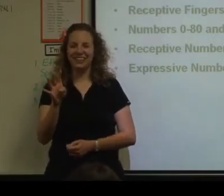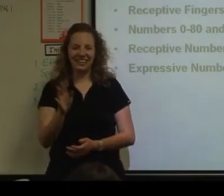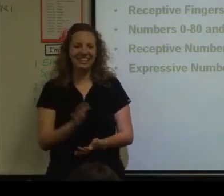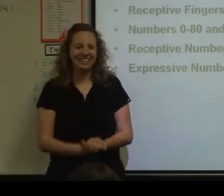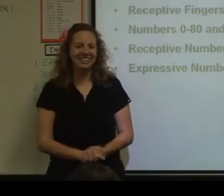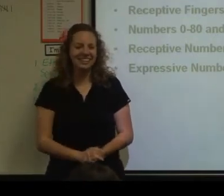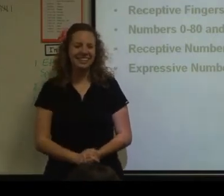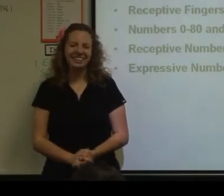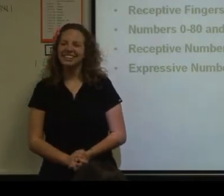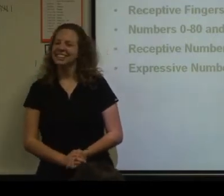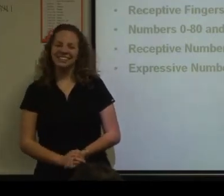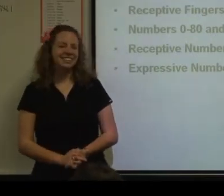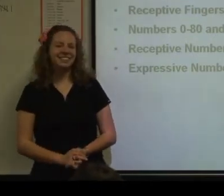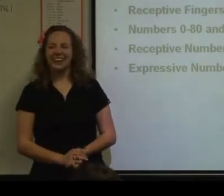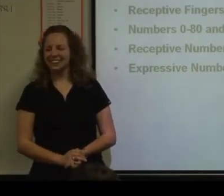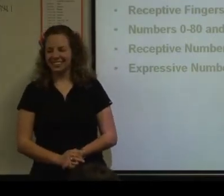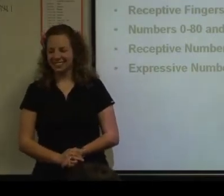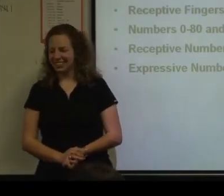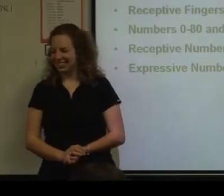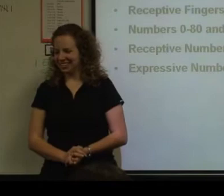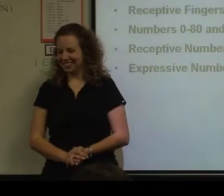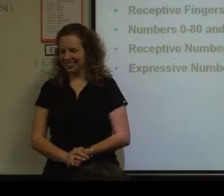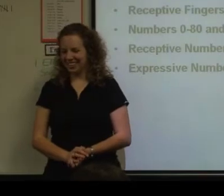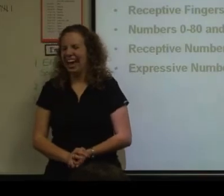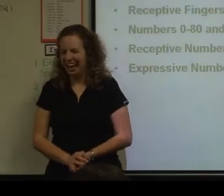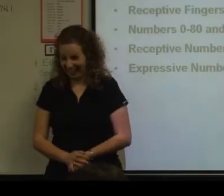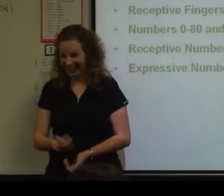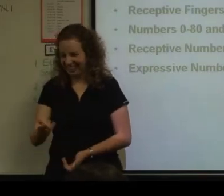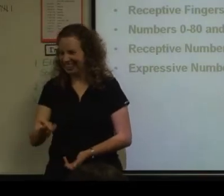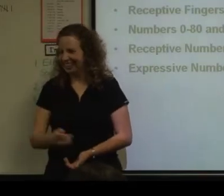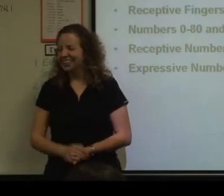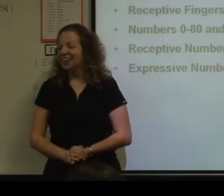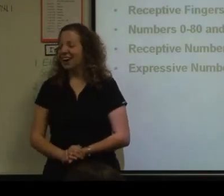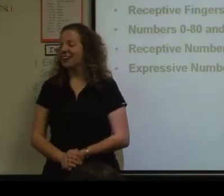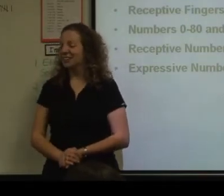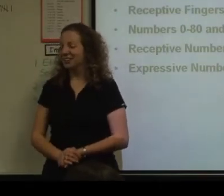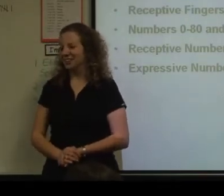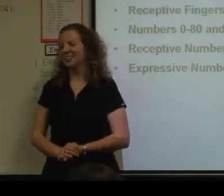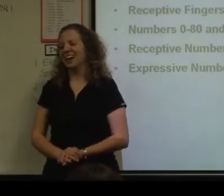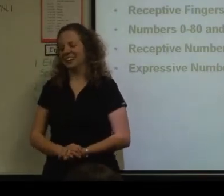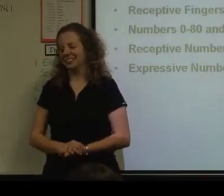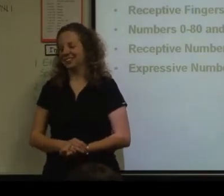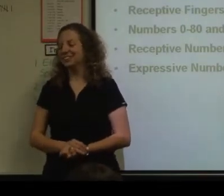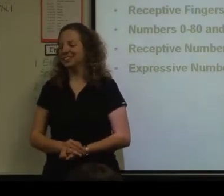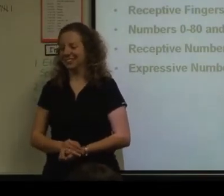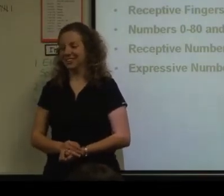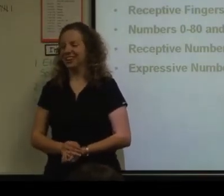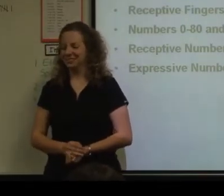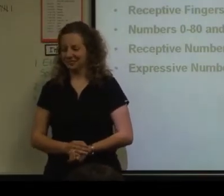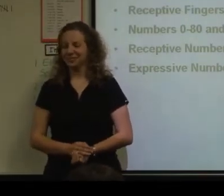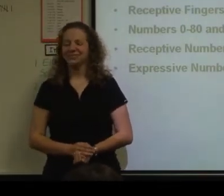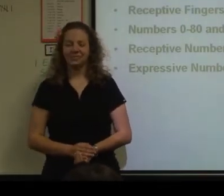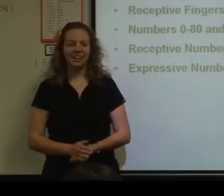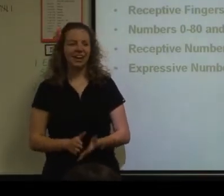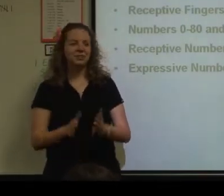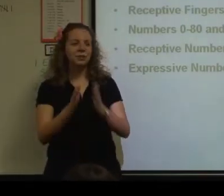but didn't quite have the same thing. 17. Oh, yeah, you were close to that one, huh? Okay, so